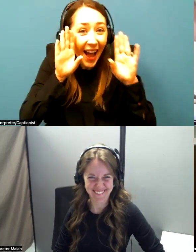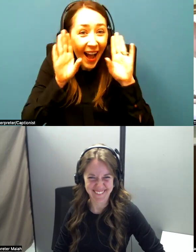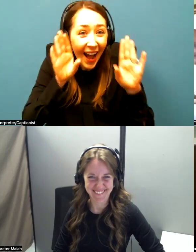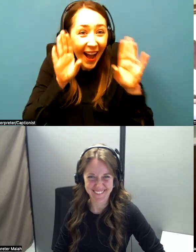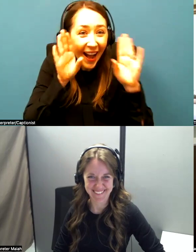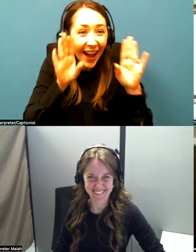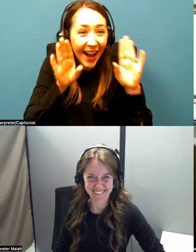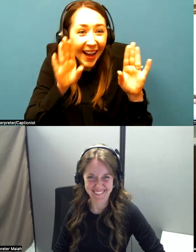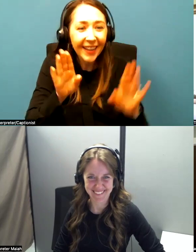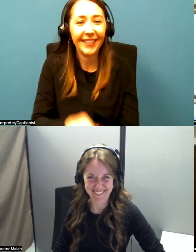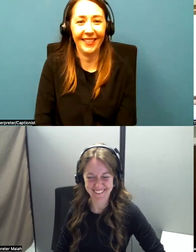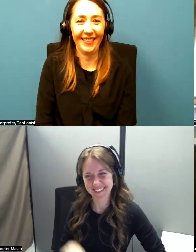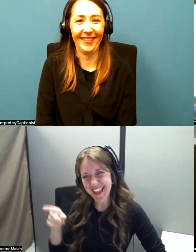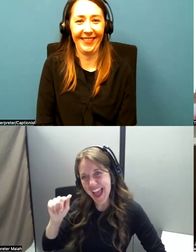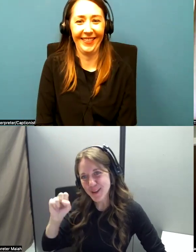but Hi, actually,